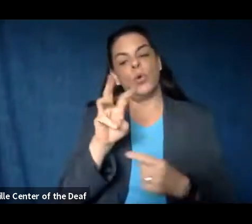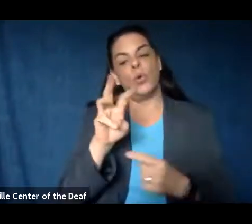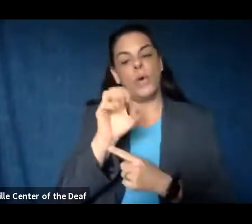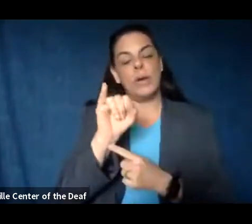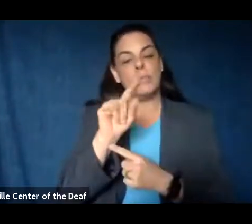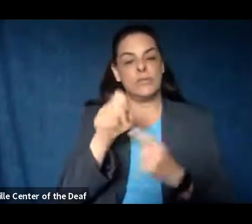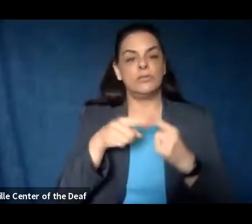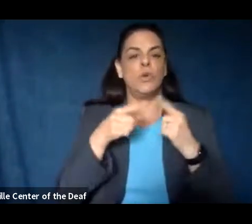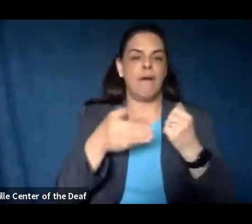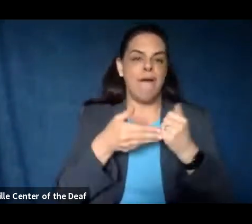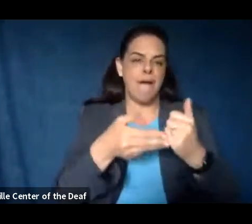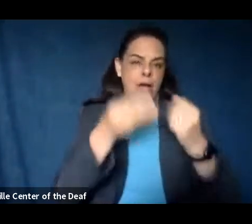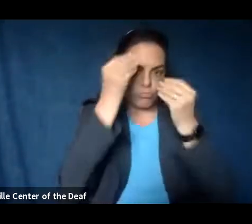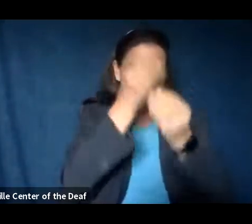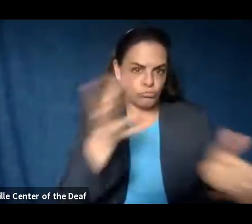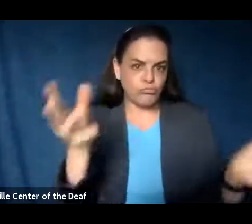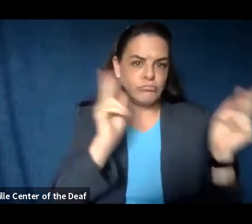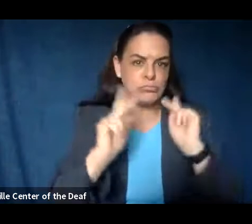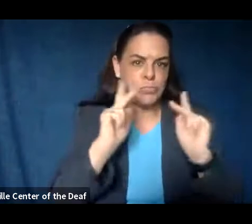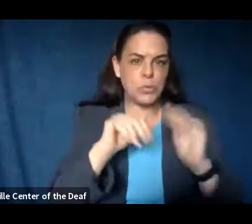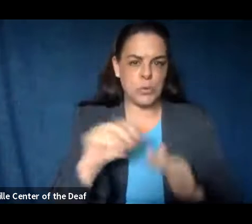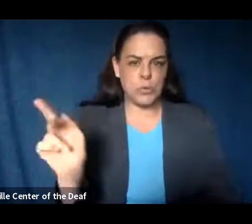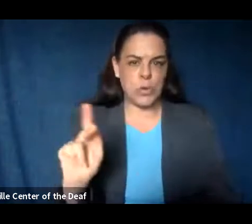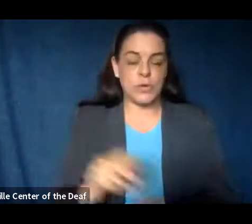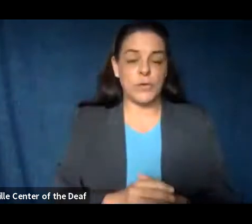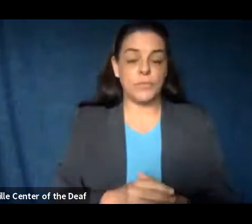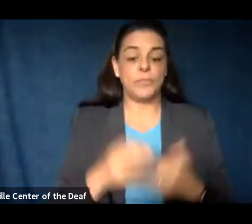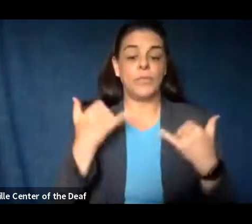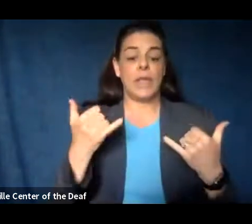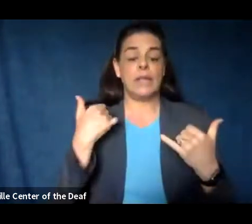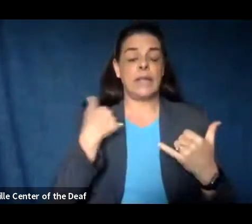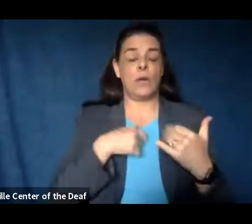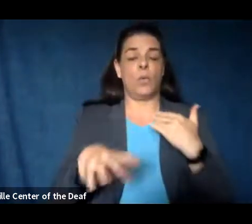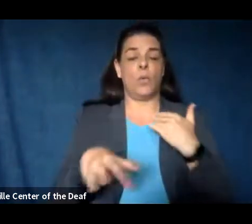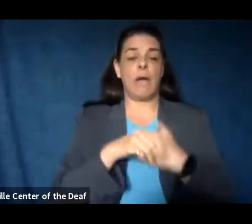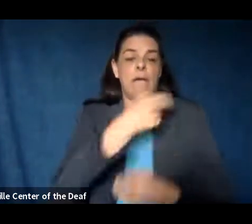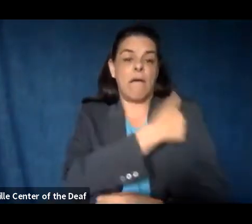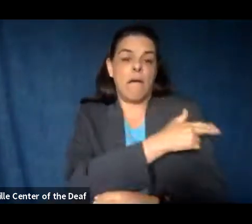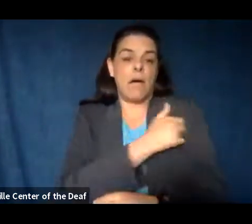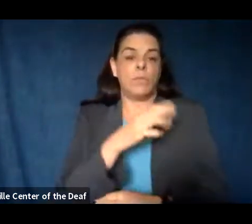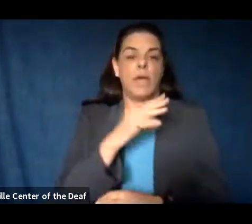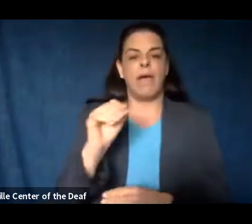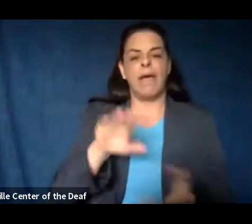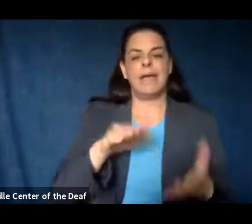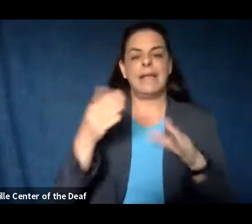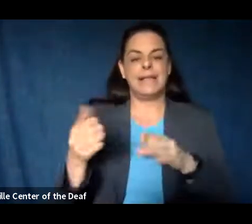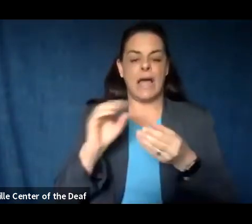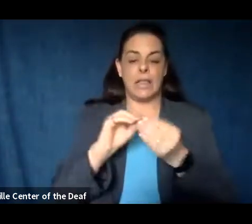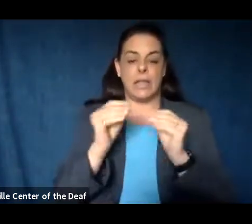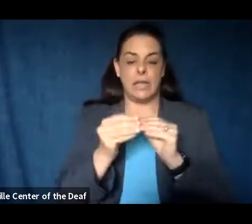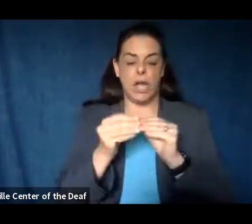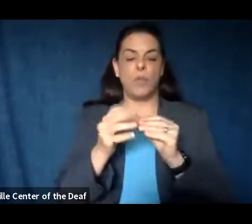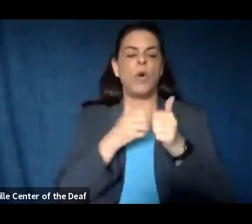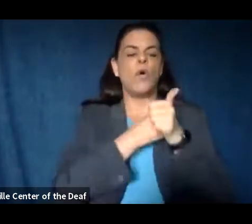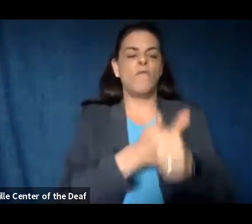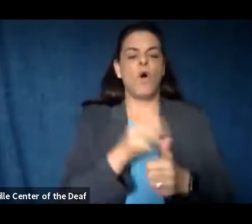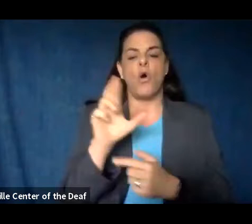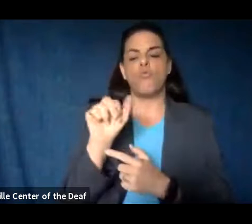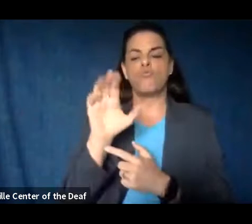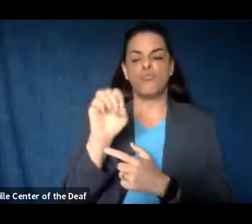the public. Today, we added hospitalization and death rates by race and